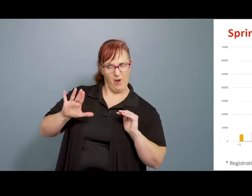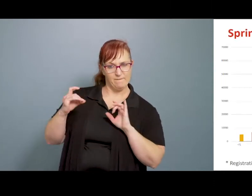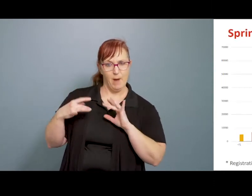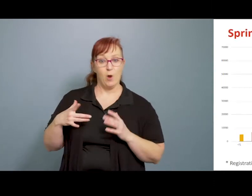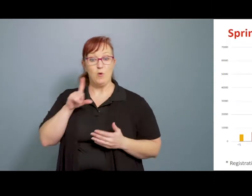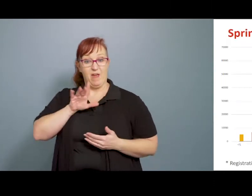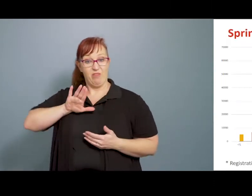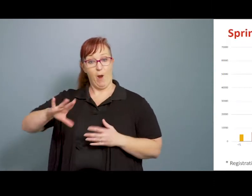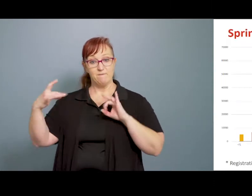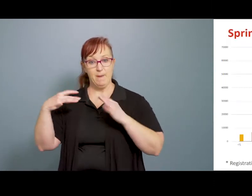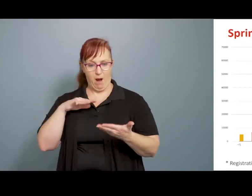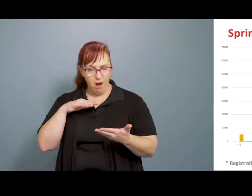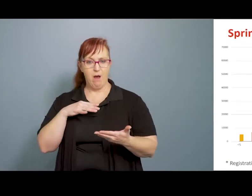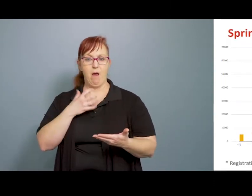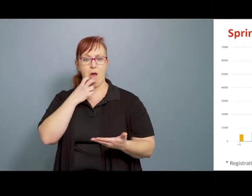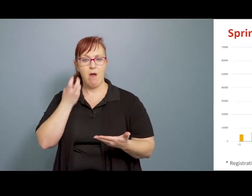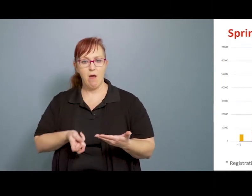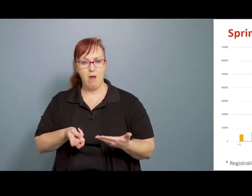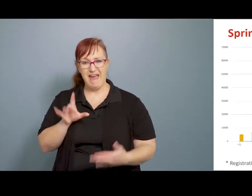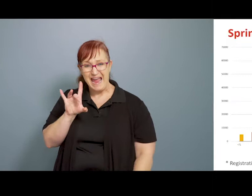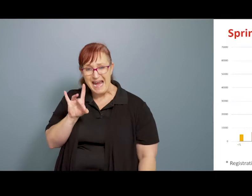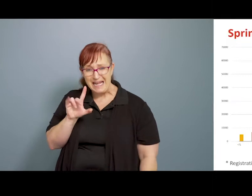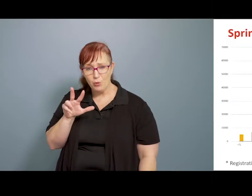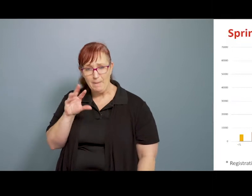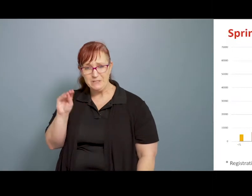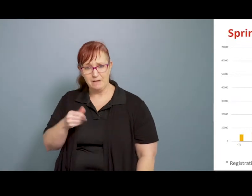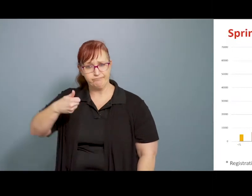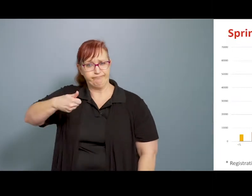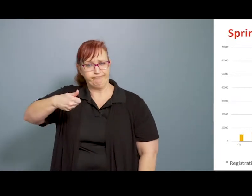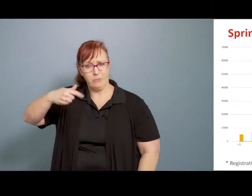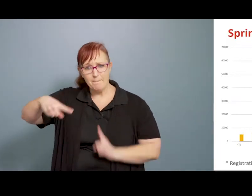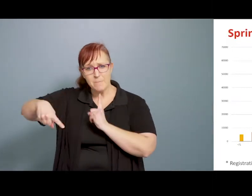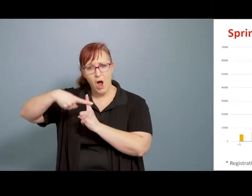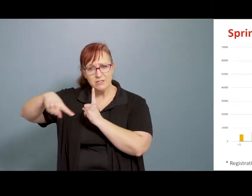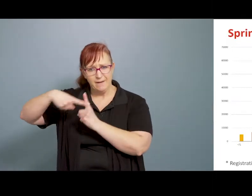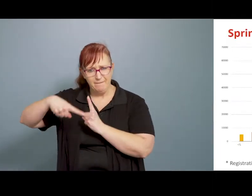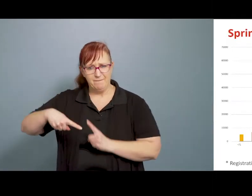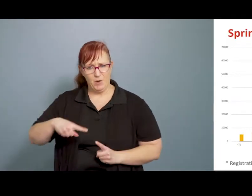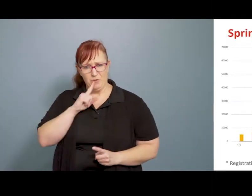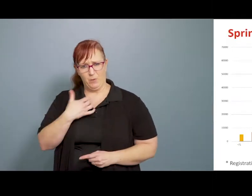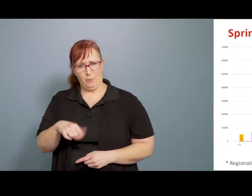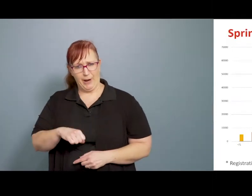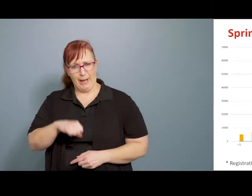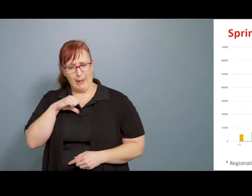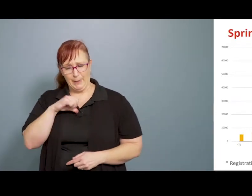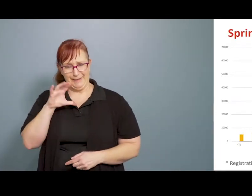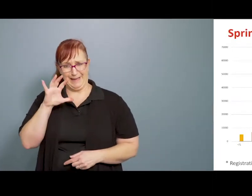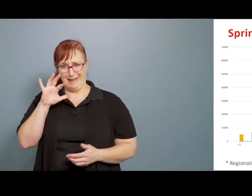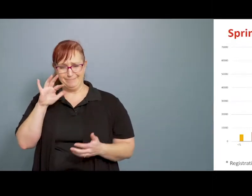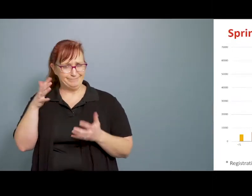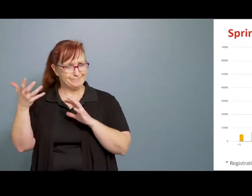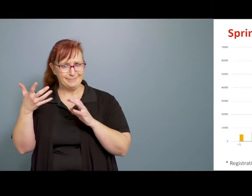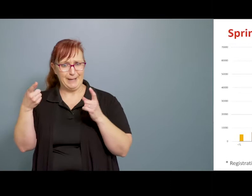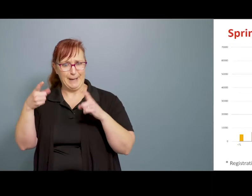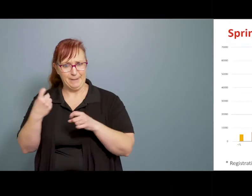survey, I would say an 83% is something to be extremely proud of given the circumstances that we find